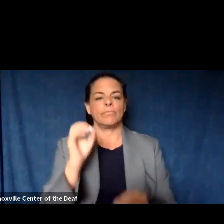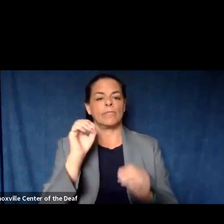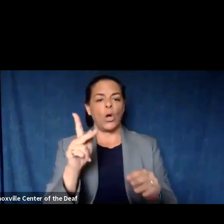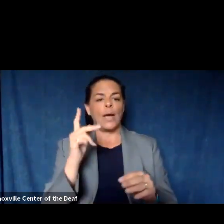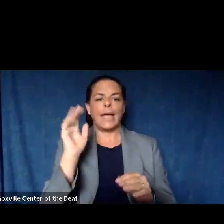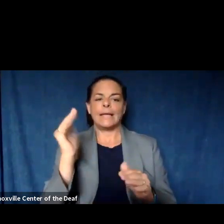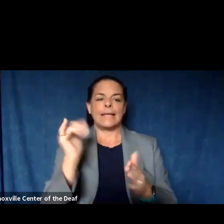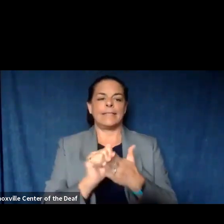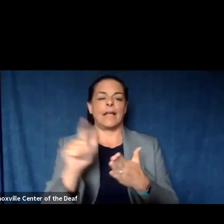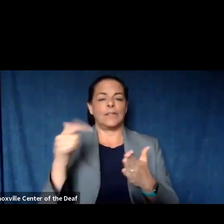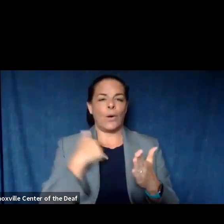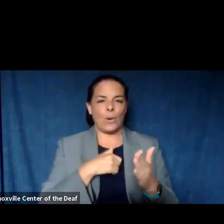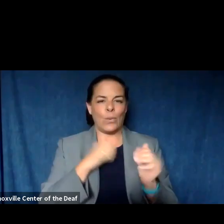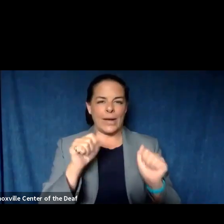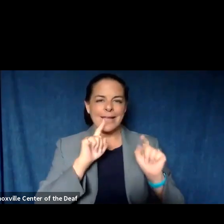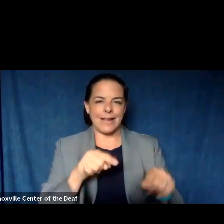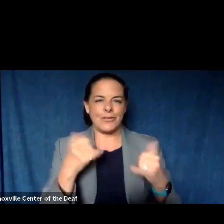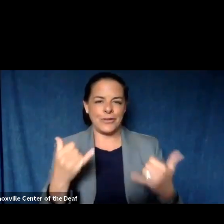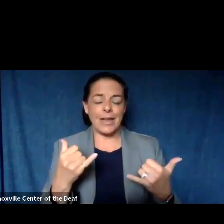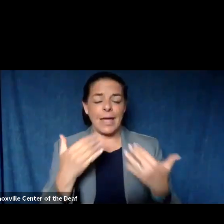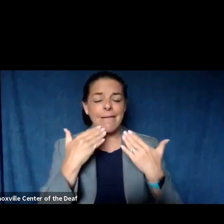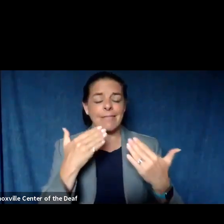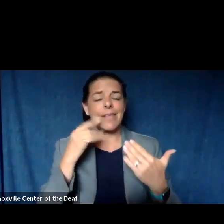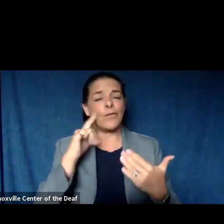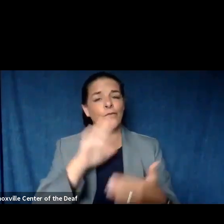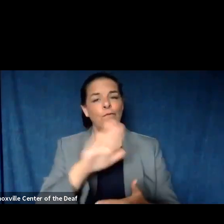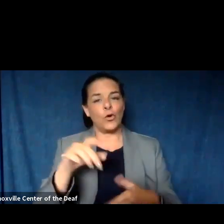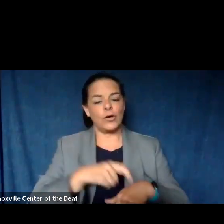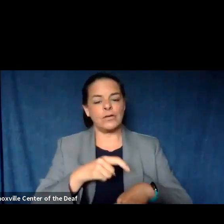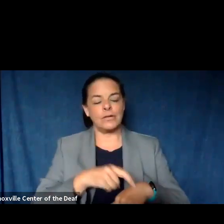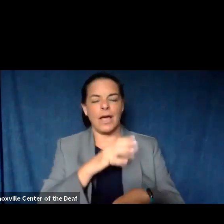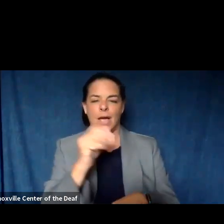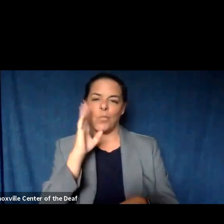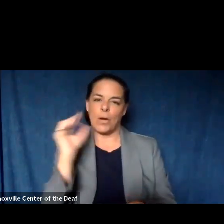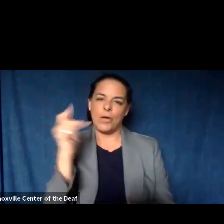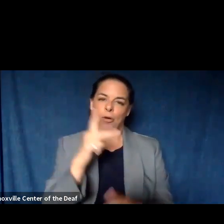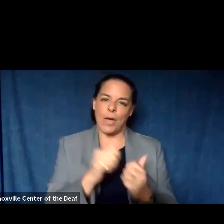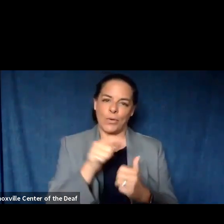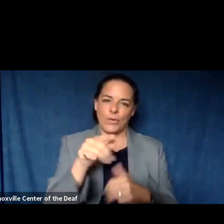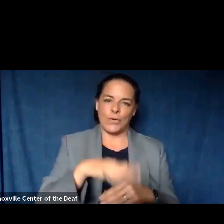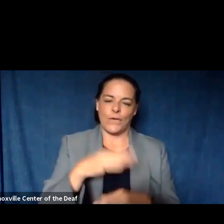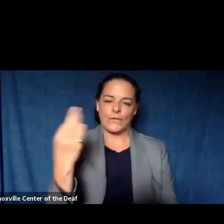that's all the questions, everybody. Thank you all for your time, and we will be back with you on Friday. Have a good rest of your day.